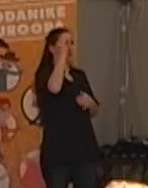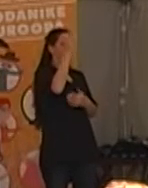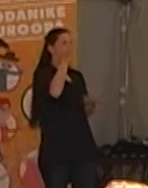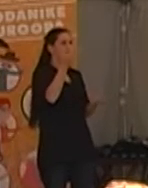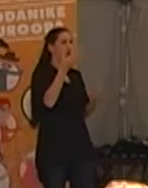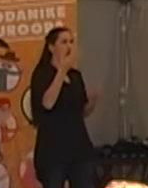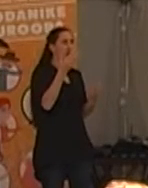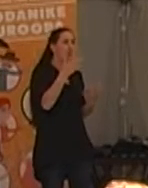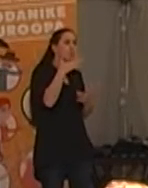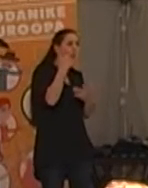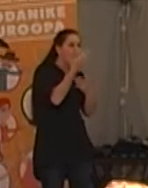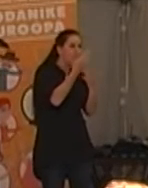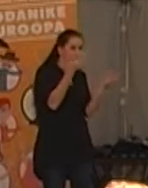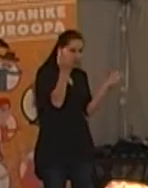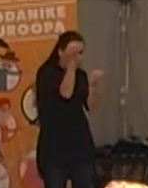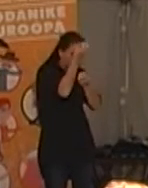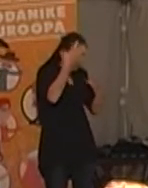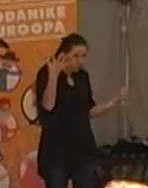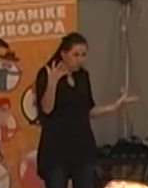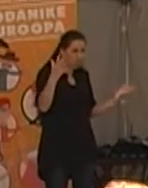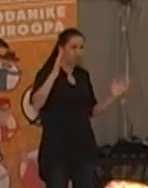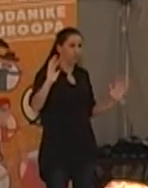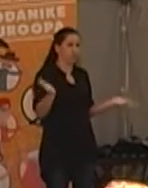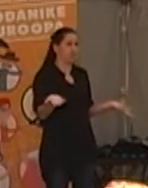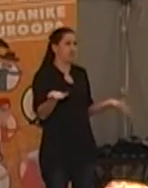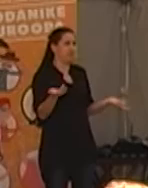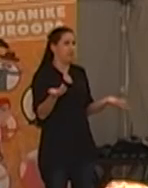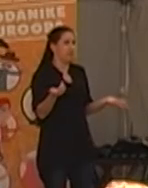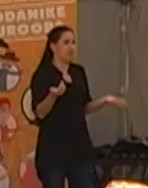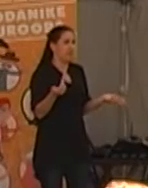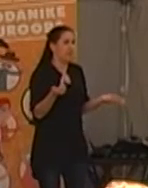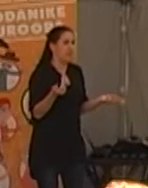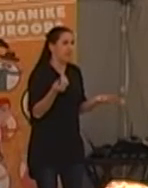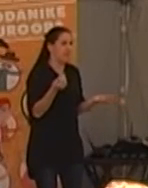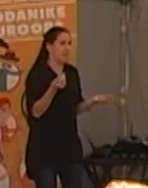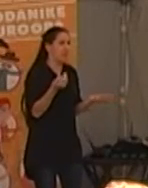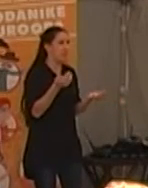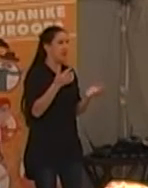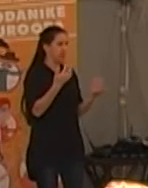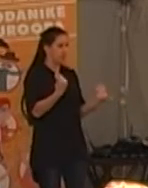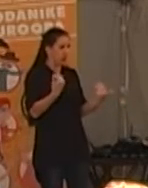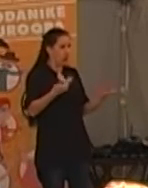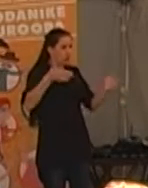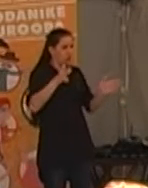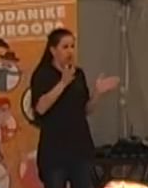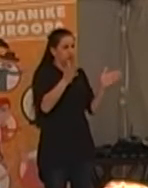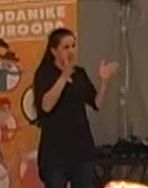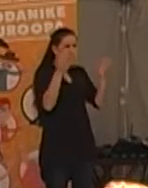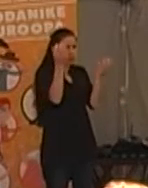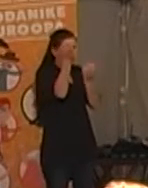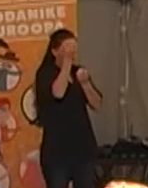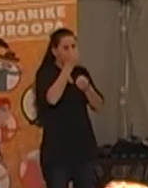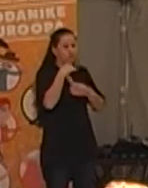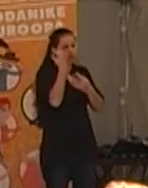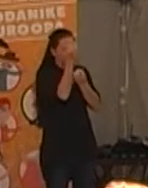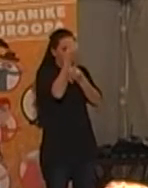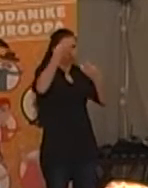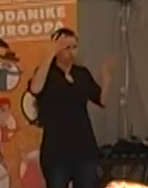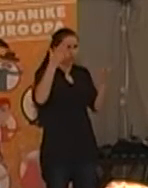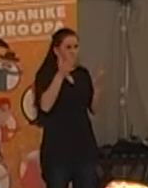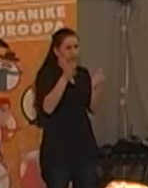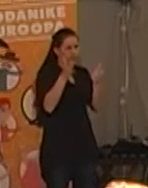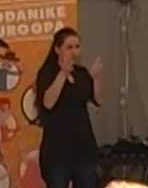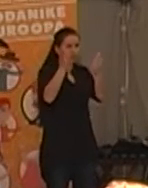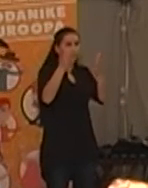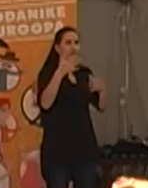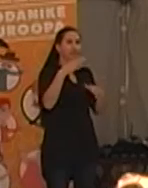the multiculturalism that we say that we are forwarding already today? Because if we take the example of Sweden,